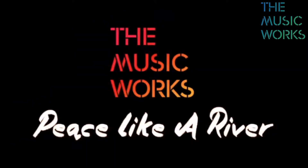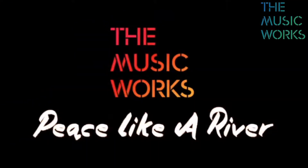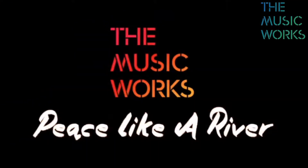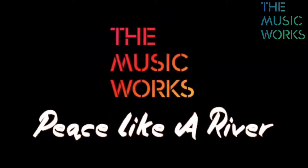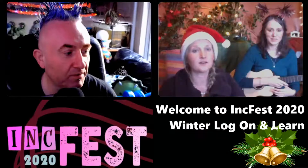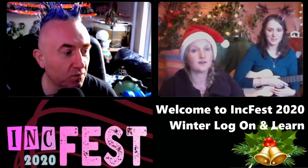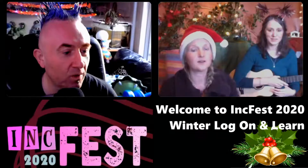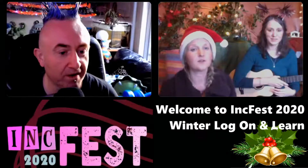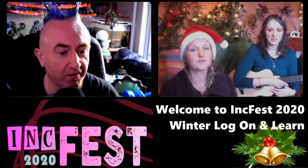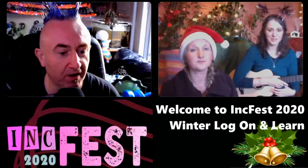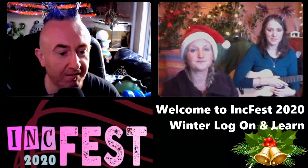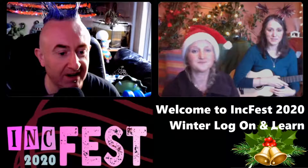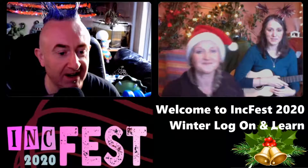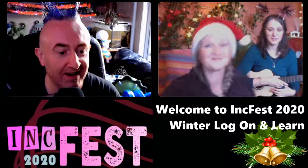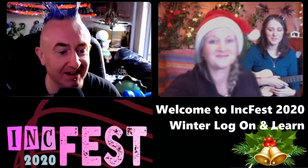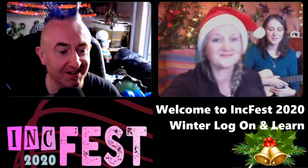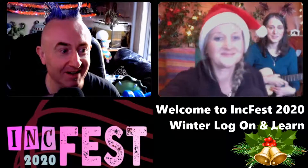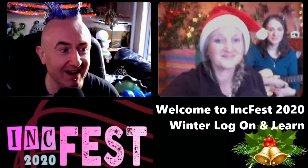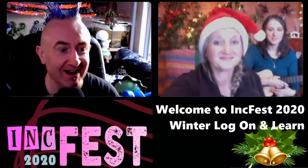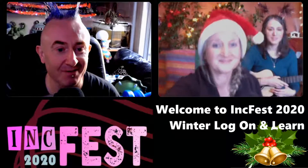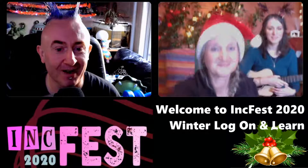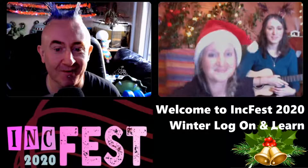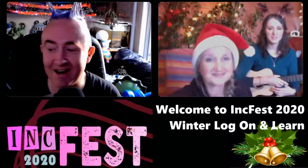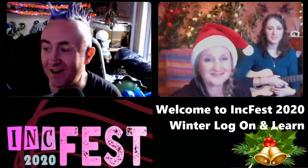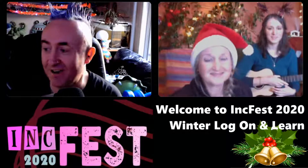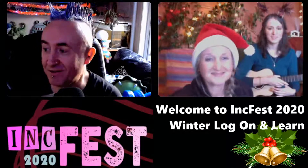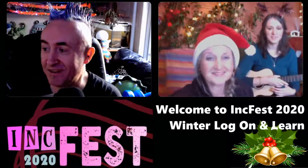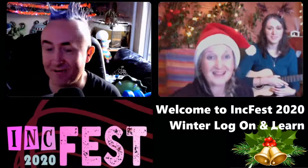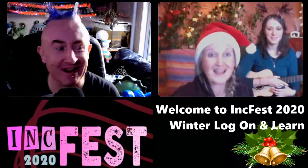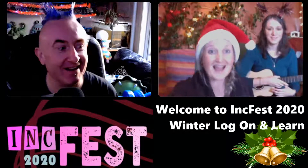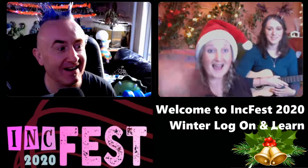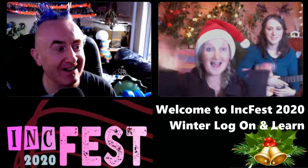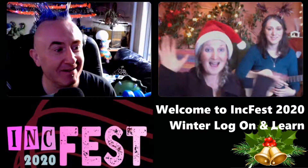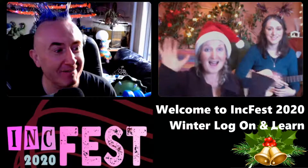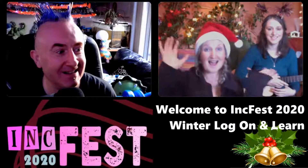Oh, that was wonderful. Lovely to hear that song again as well. I really like those two together. They sound amazing.